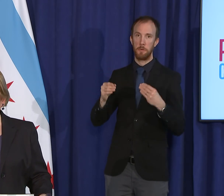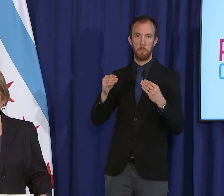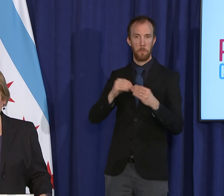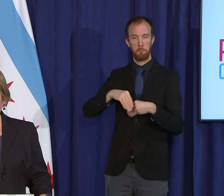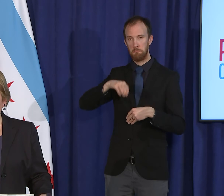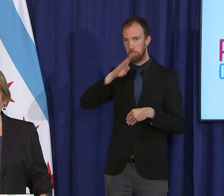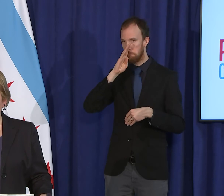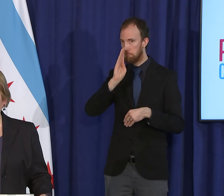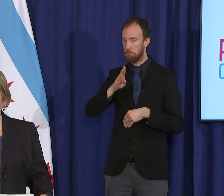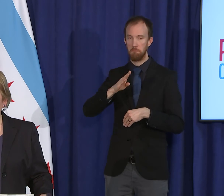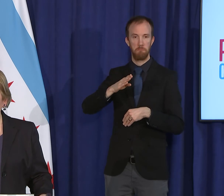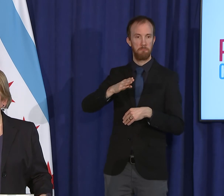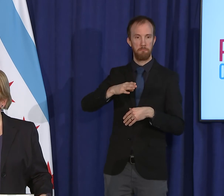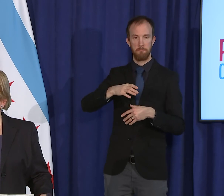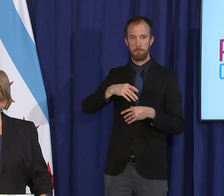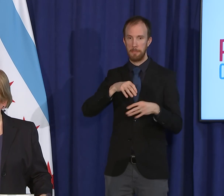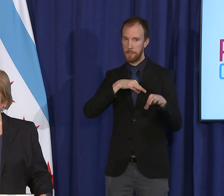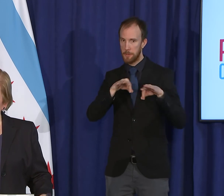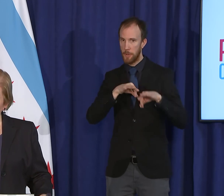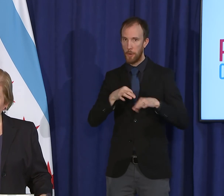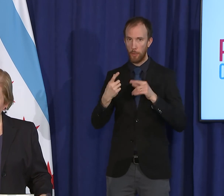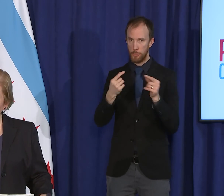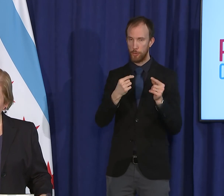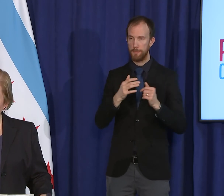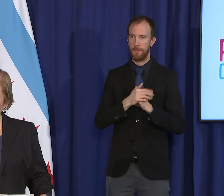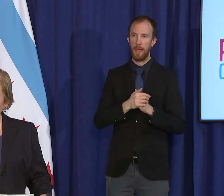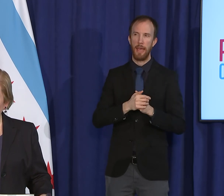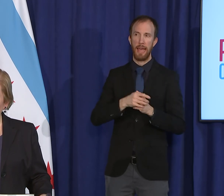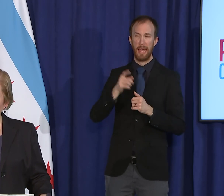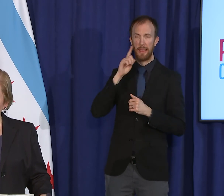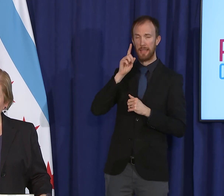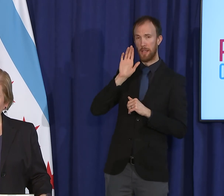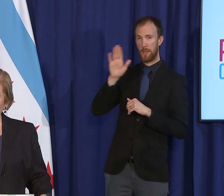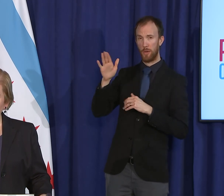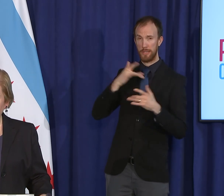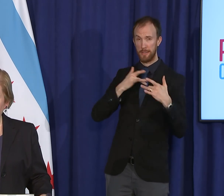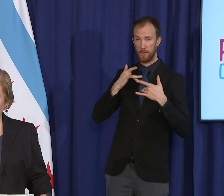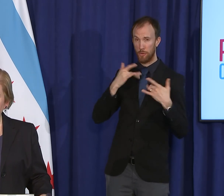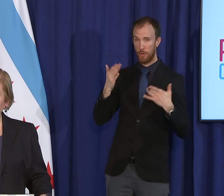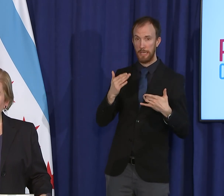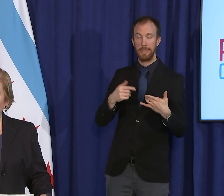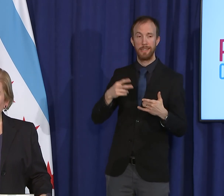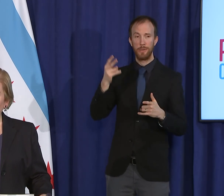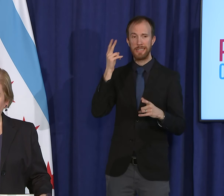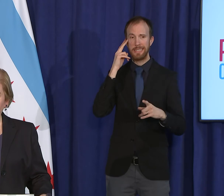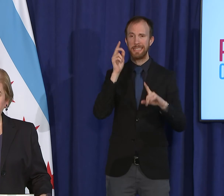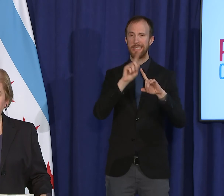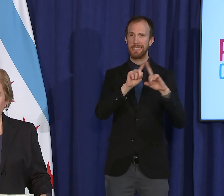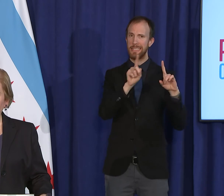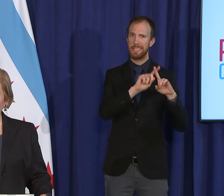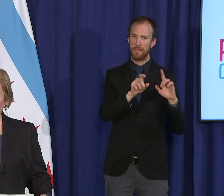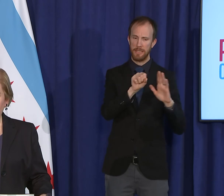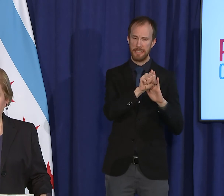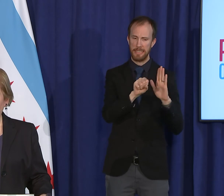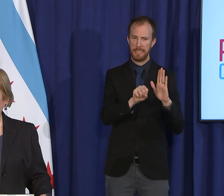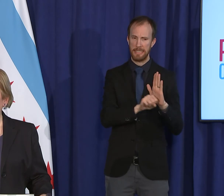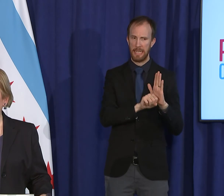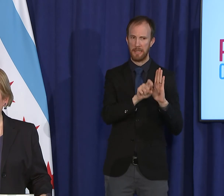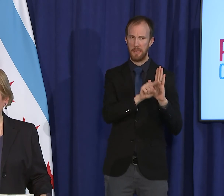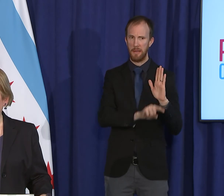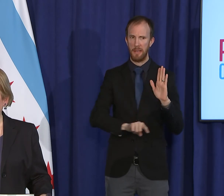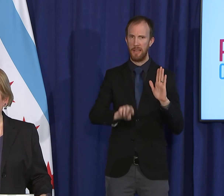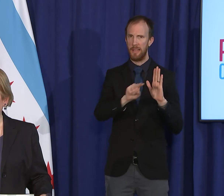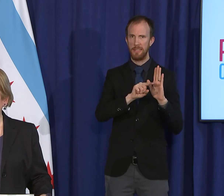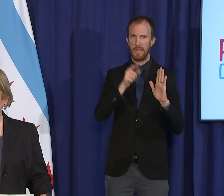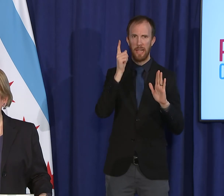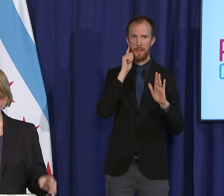giving guidance across the country. I think the largest part of that concern is that we are seeing states really start to think that COVID